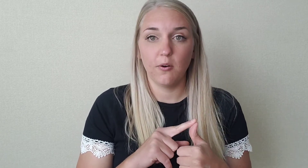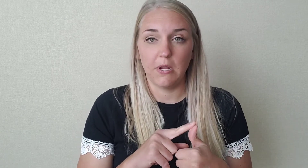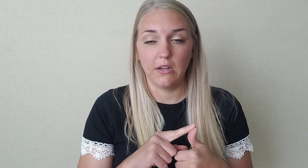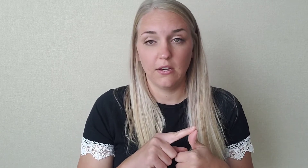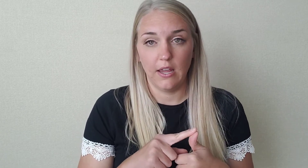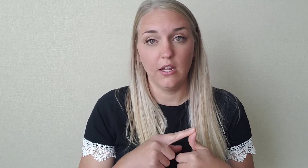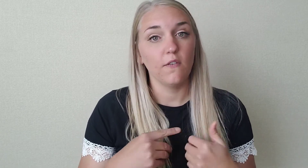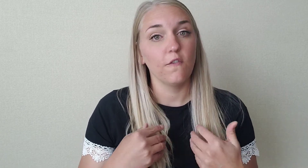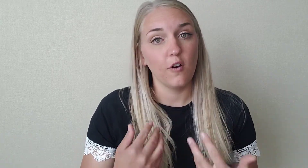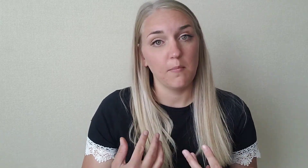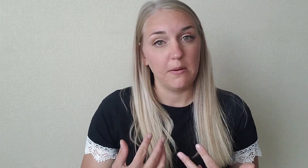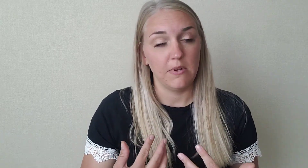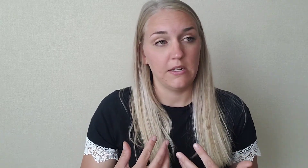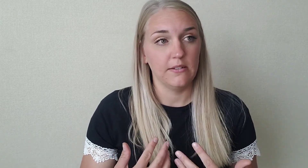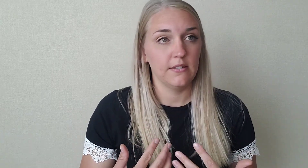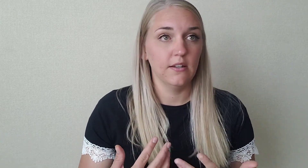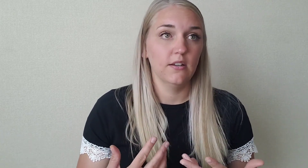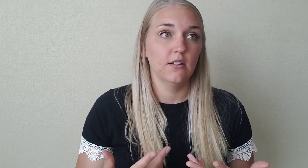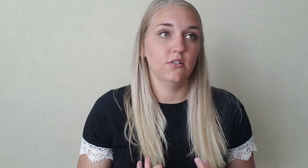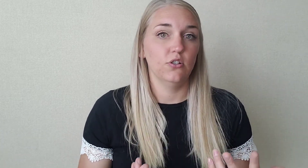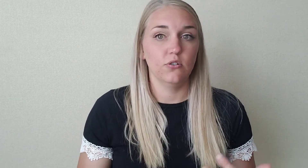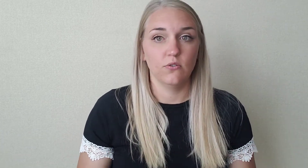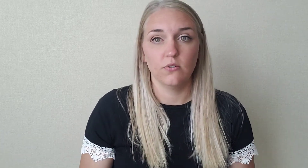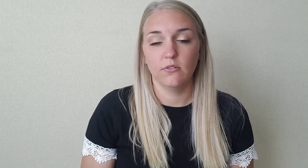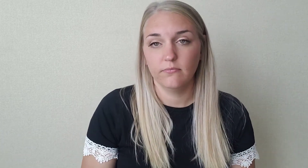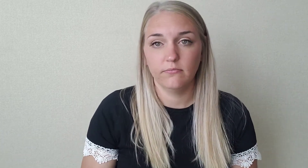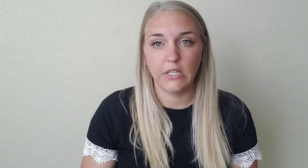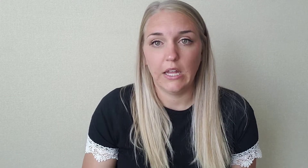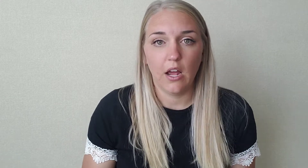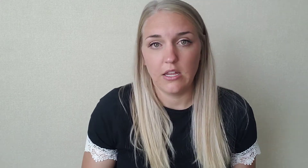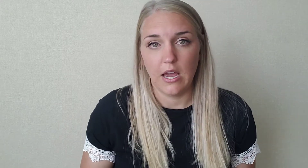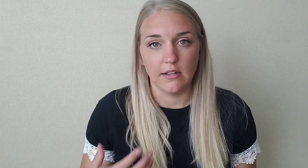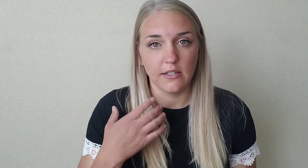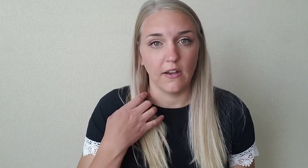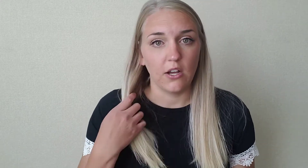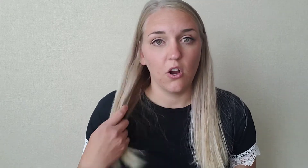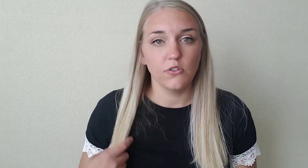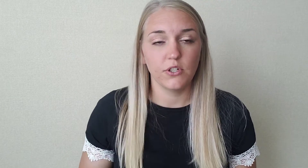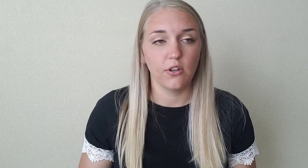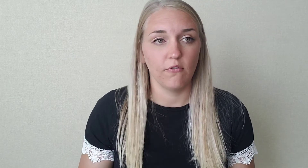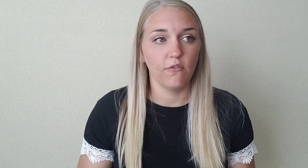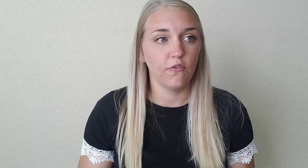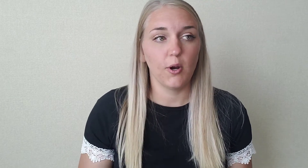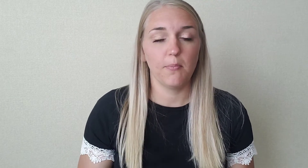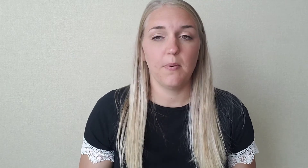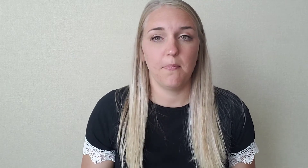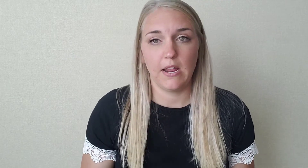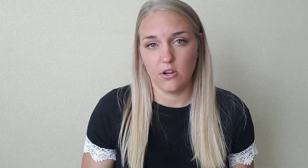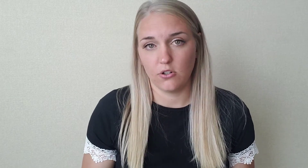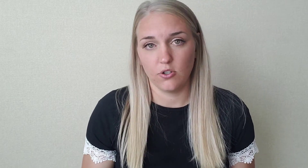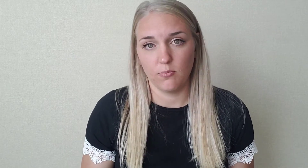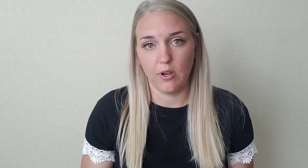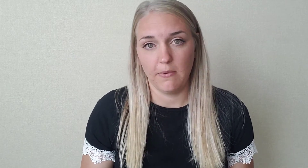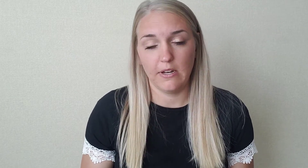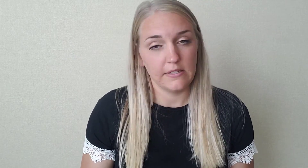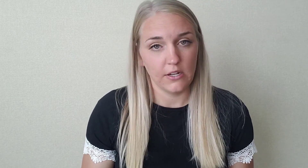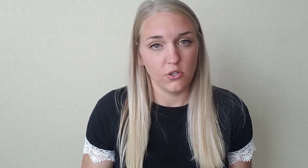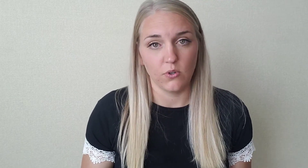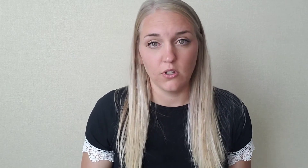confirming. Okay, confirming means to get a yes. If I call to confirm my doctor's appointment is at 2 o'clock,